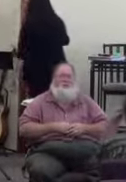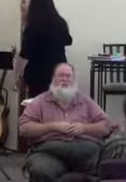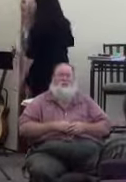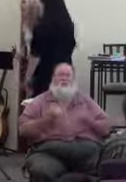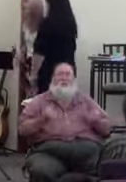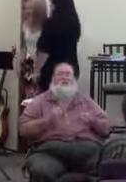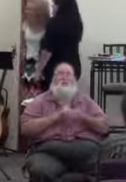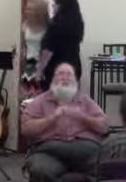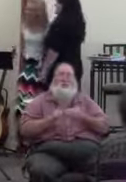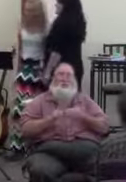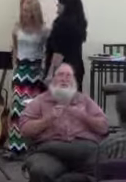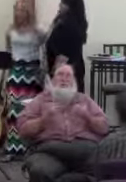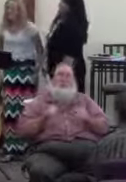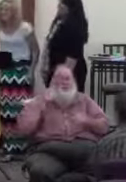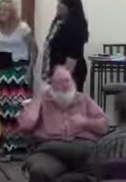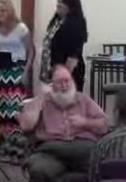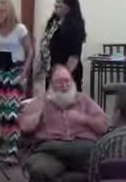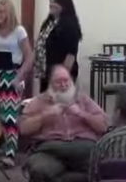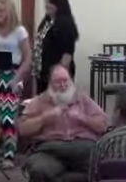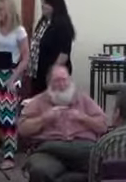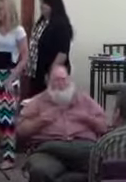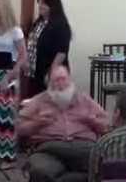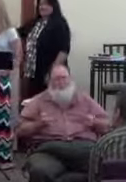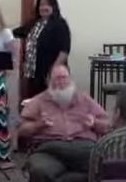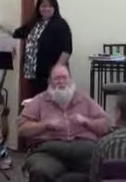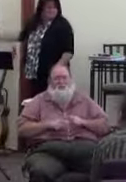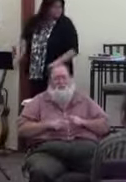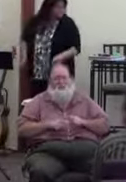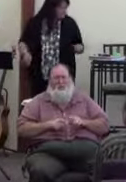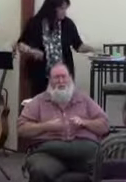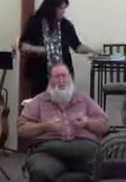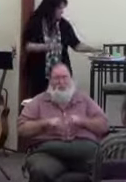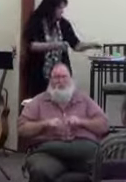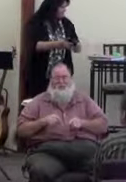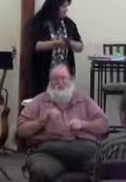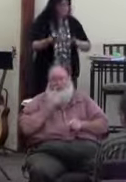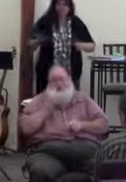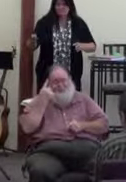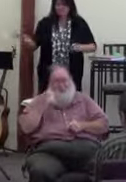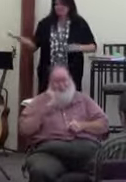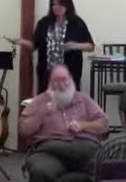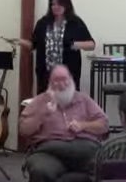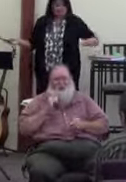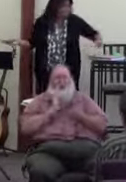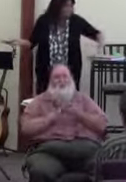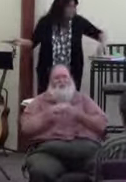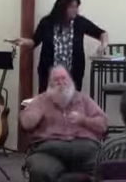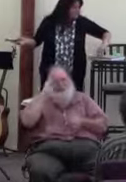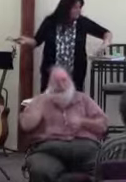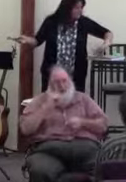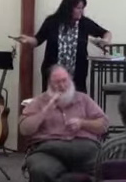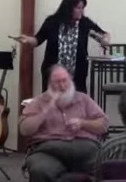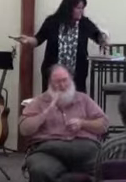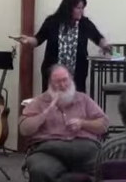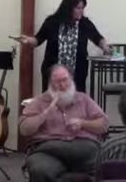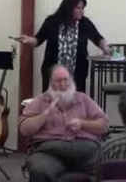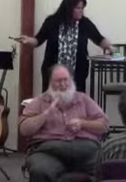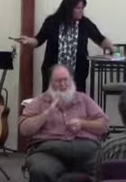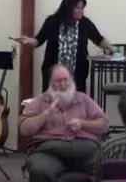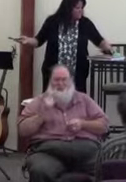week, try to think about things that are going wrong for you, and praise God. There